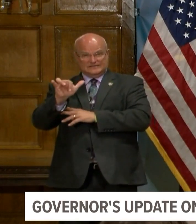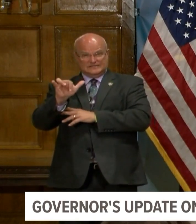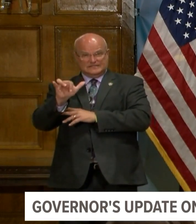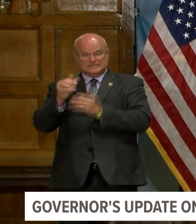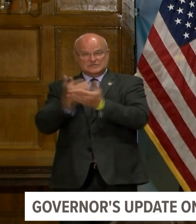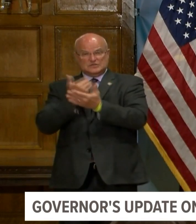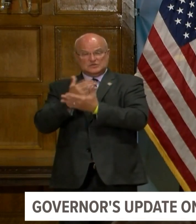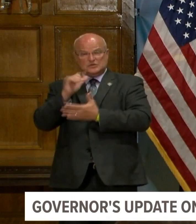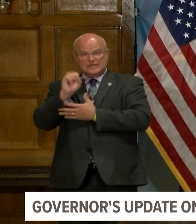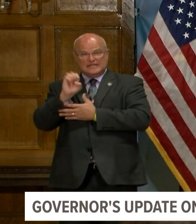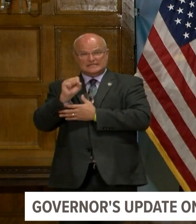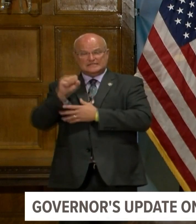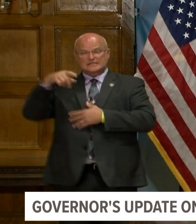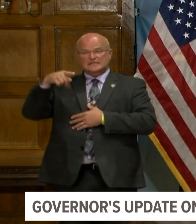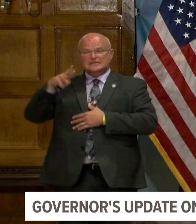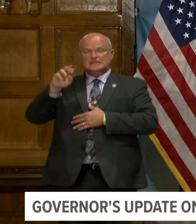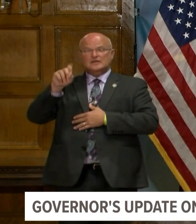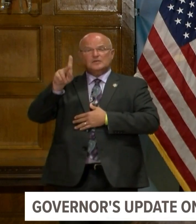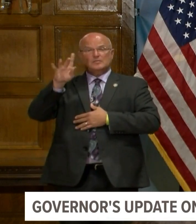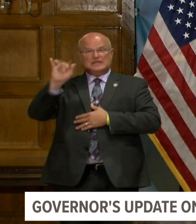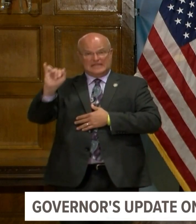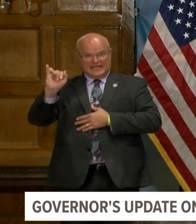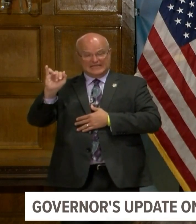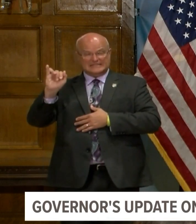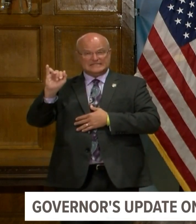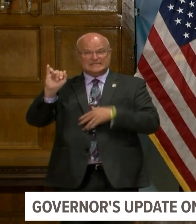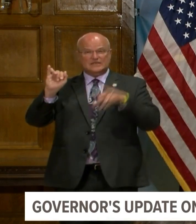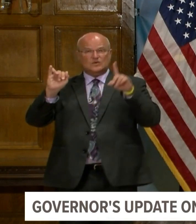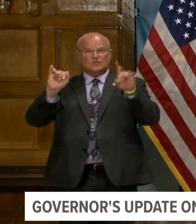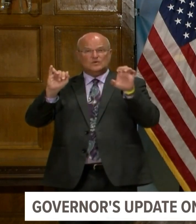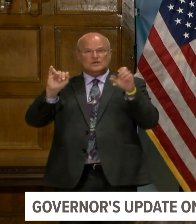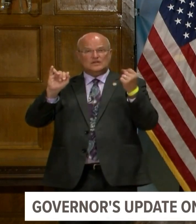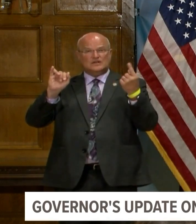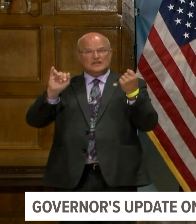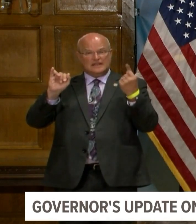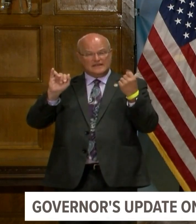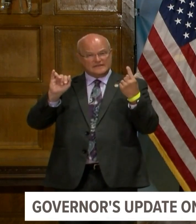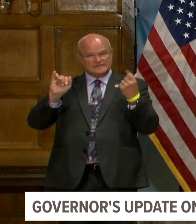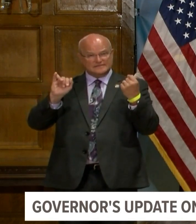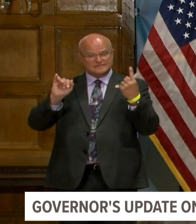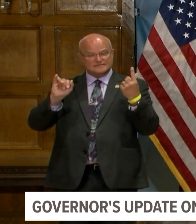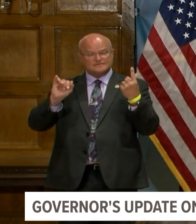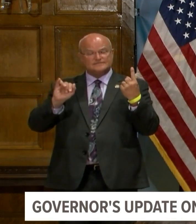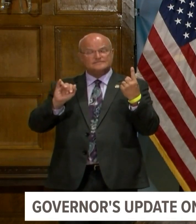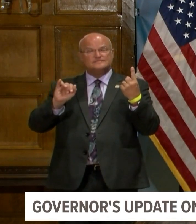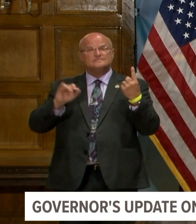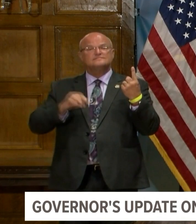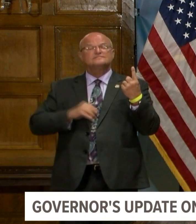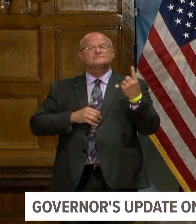cases, Pulaski County had the highest rate of growth with 111 cases.